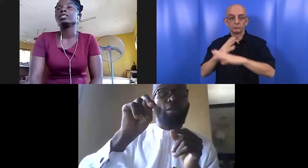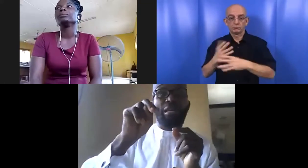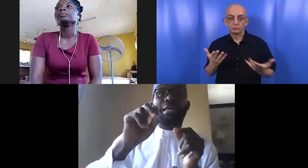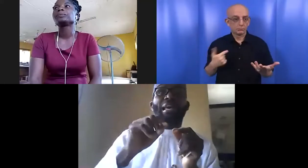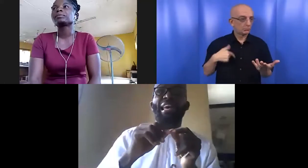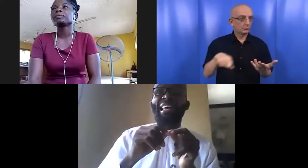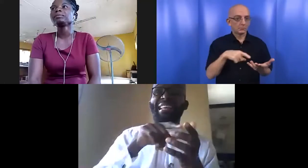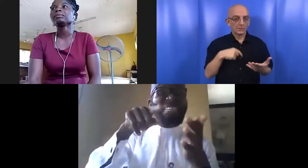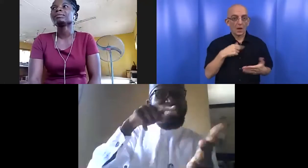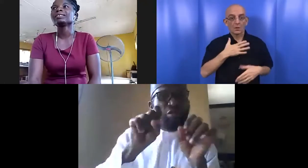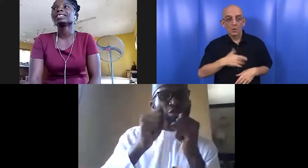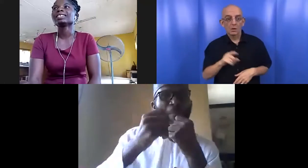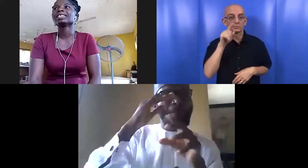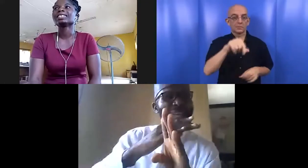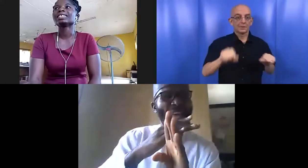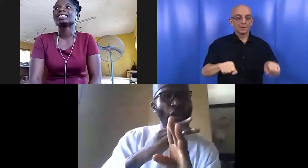security,